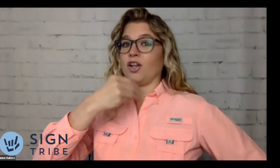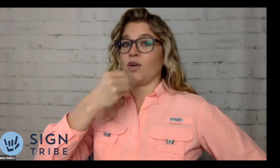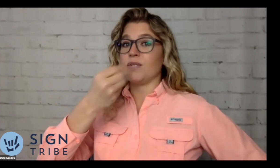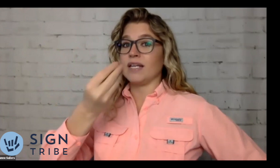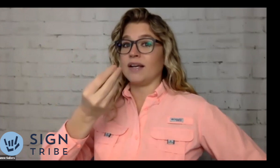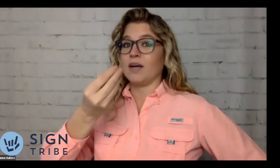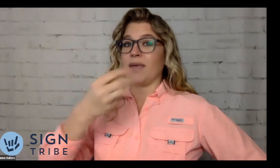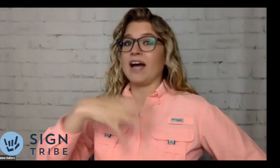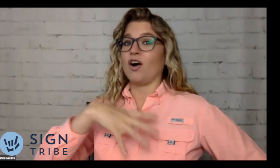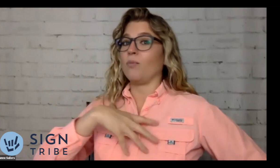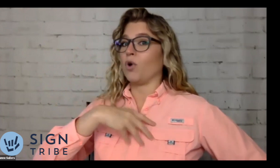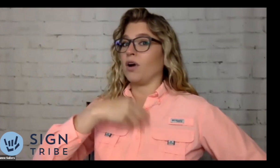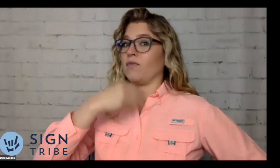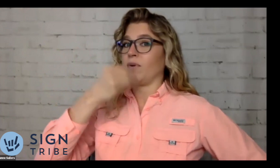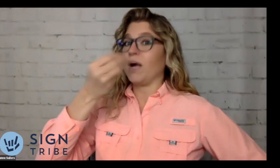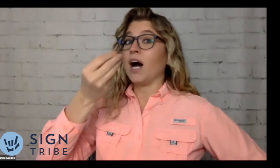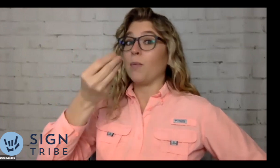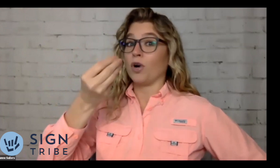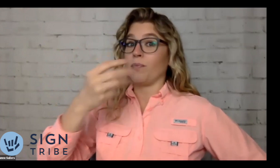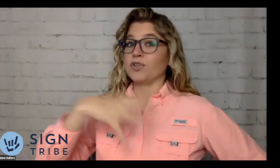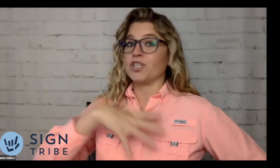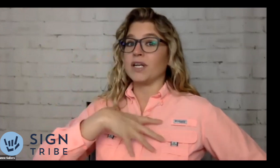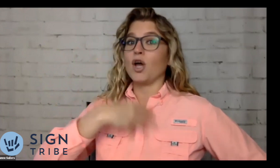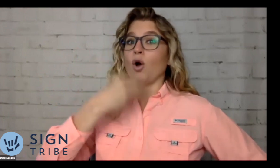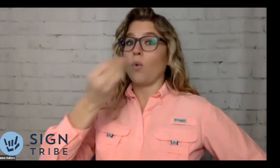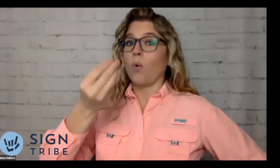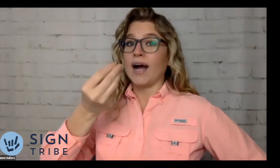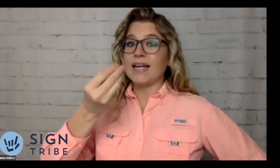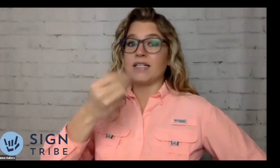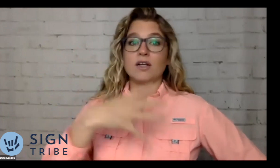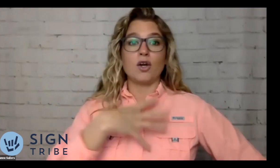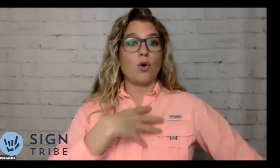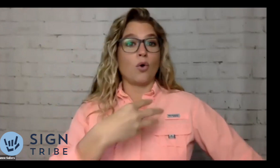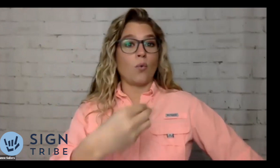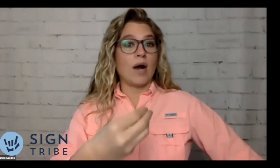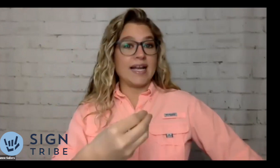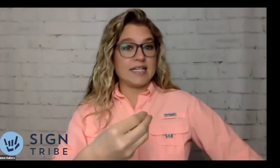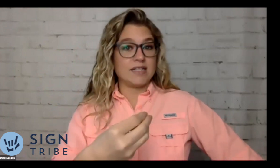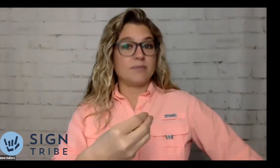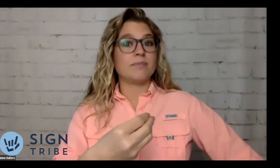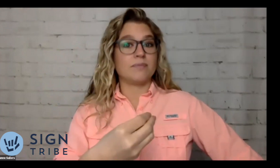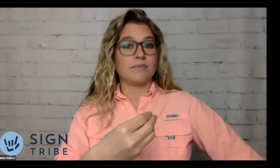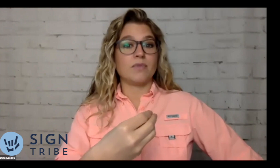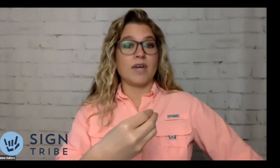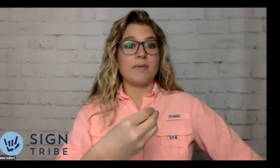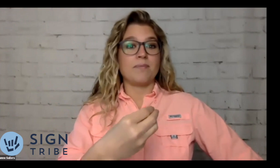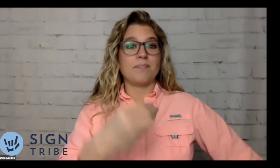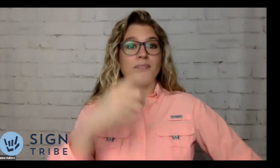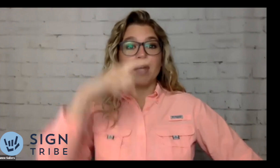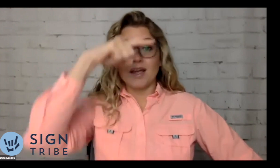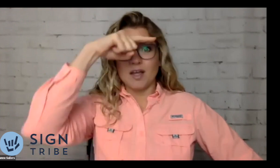closing, coming out more of an upward motion. White or white, okay?